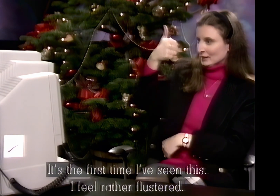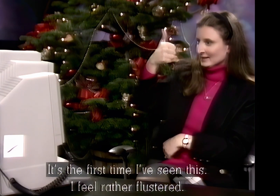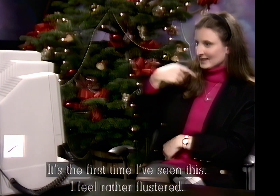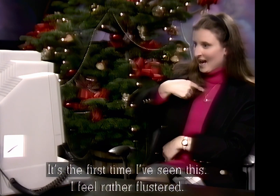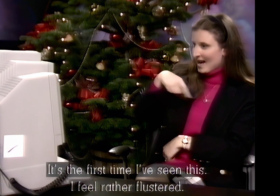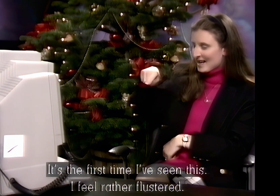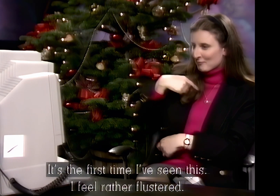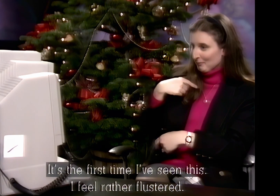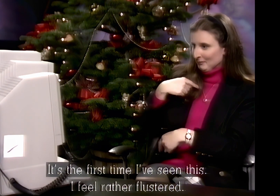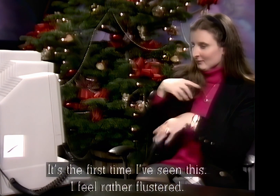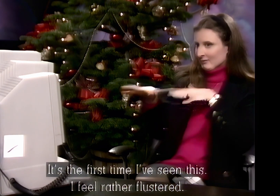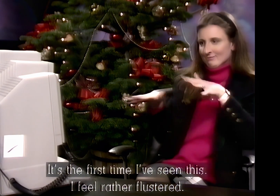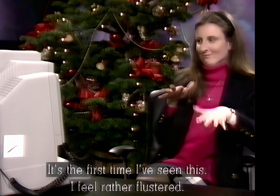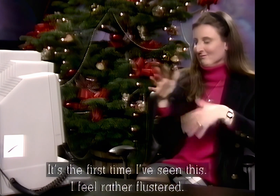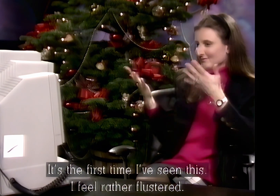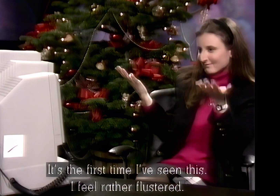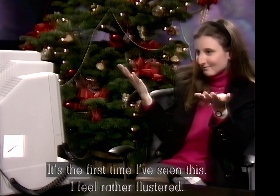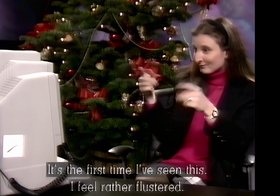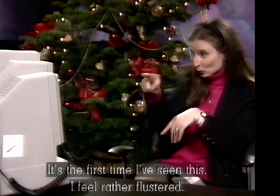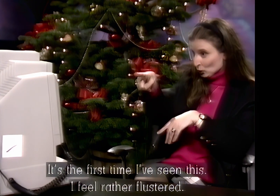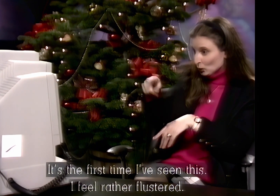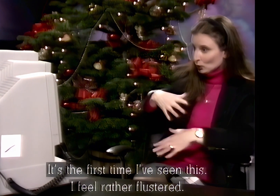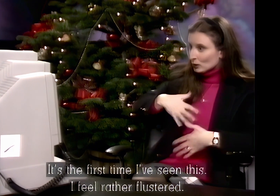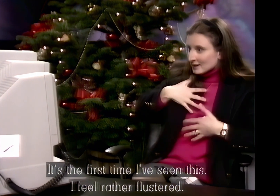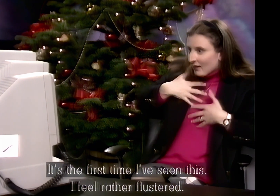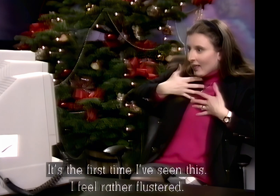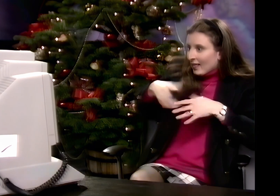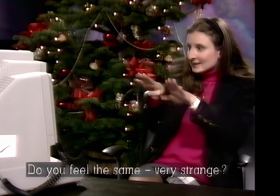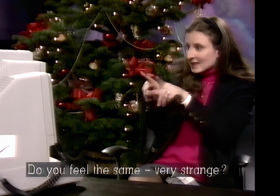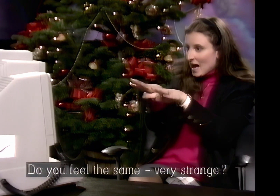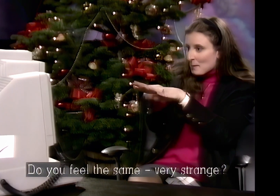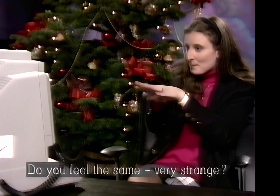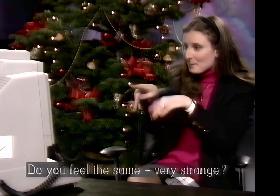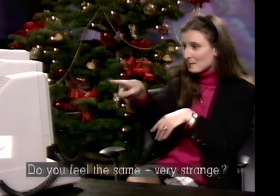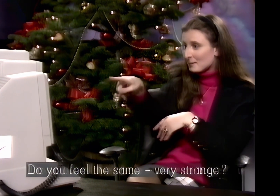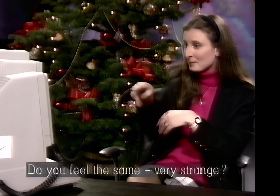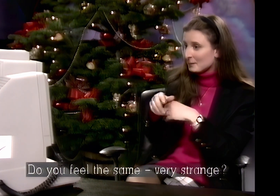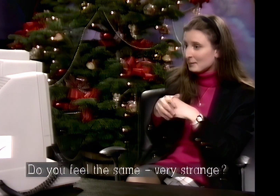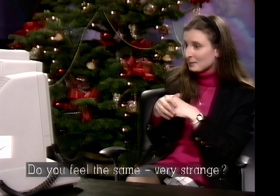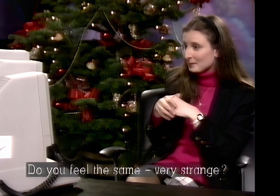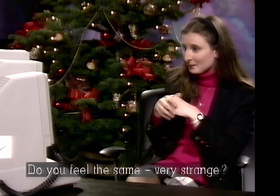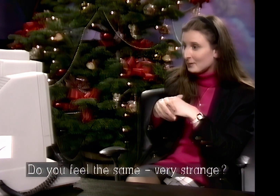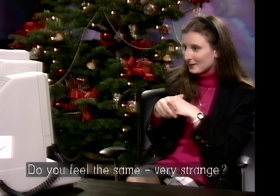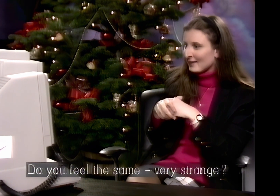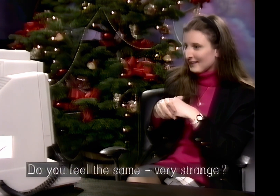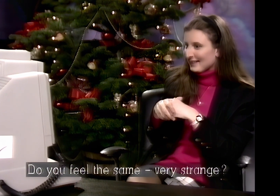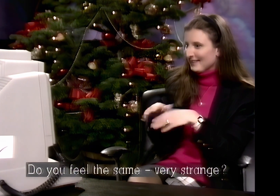It's the first time for me, and I feel rather concerned. Do you feel the same? Very